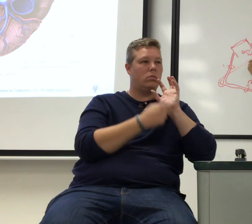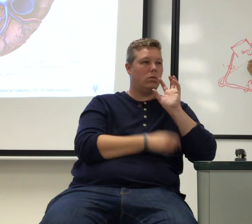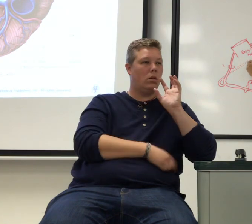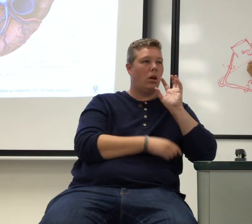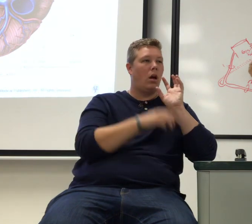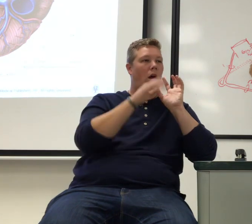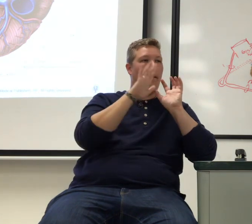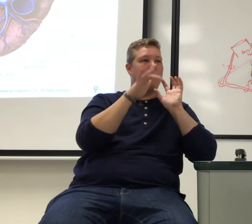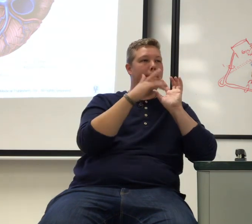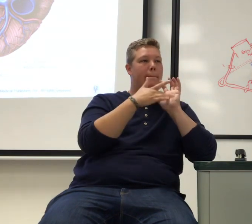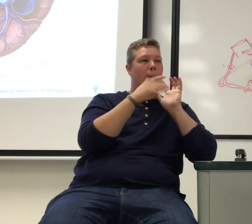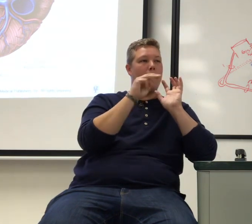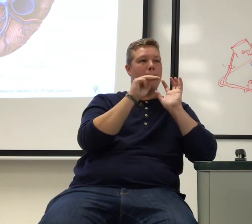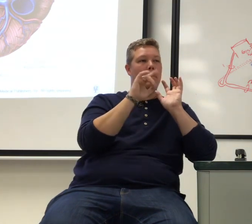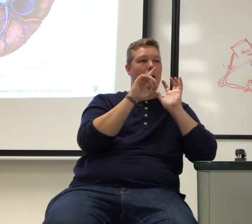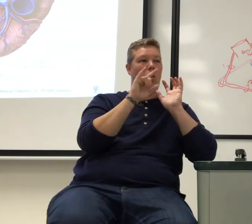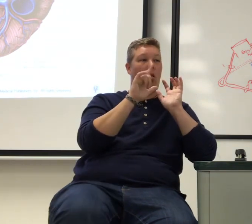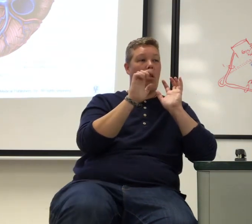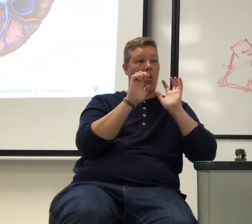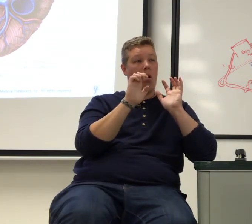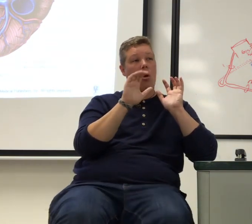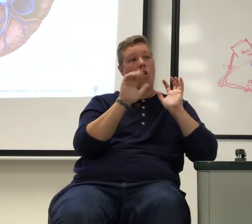Middle cardiac vein.